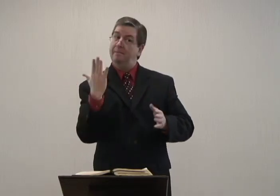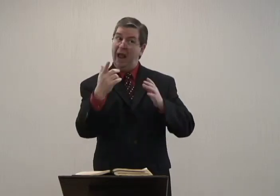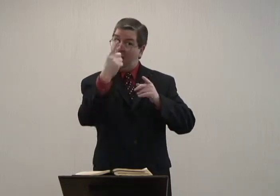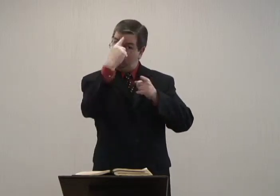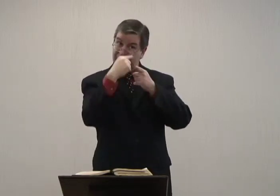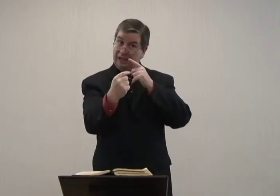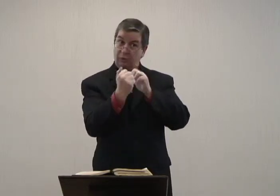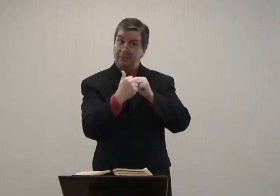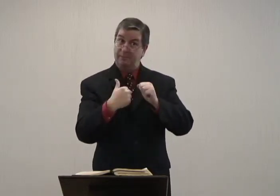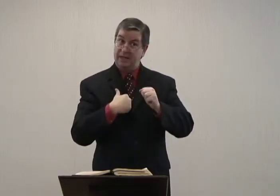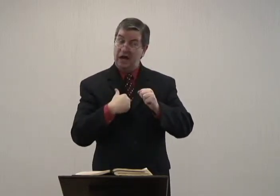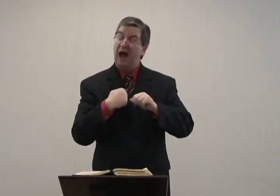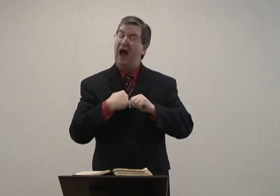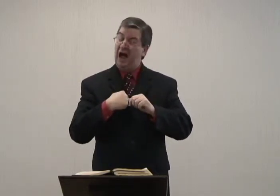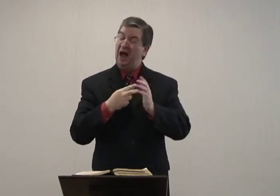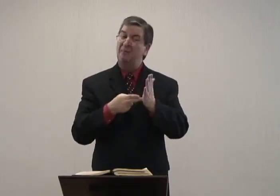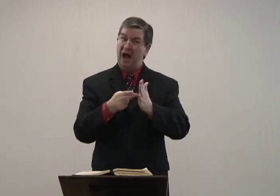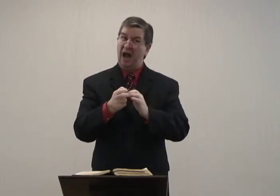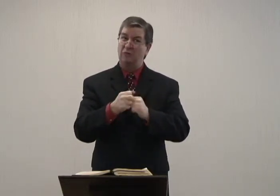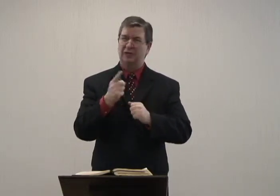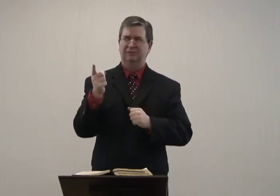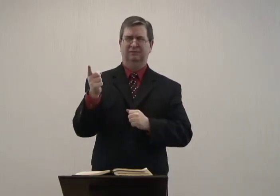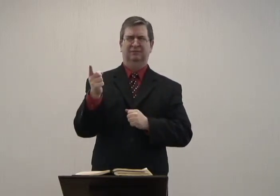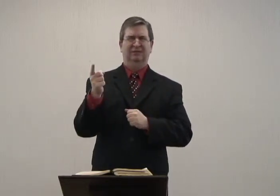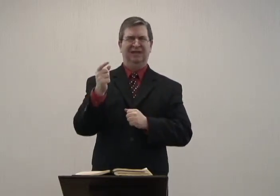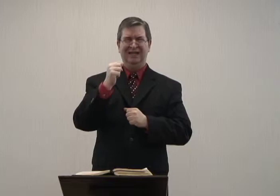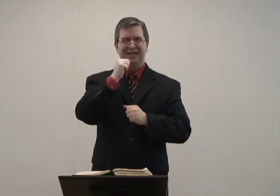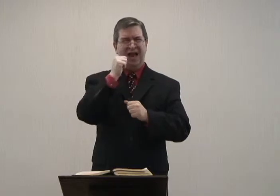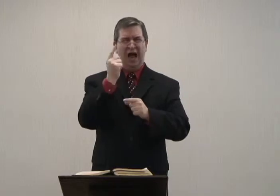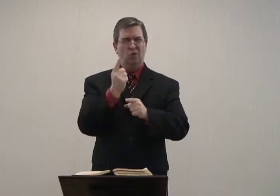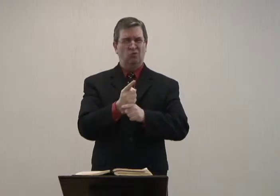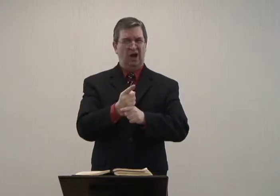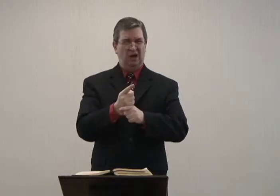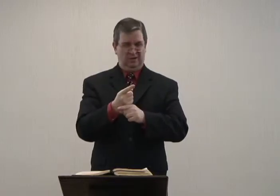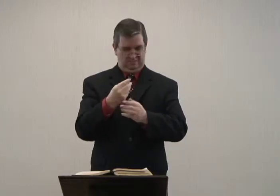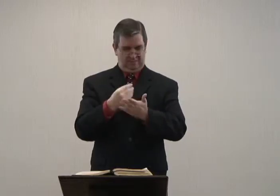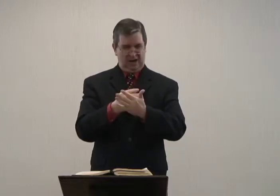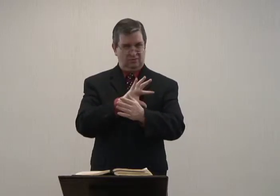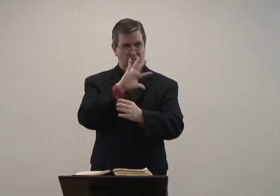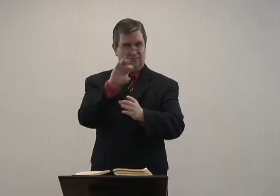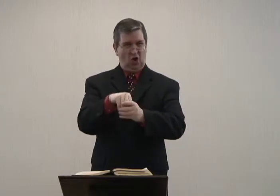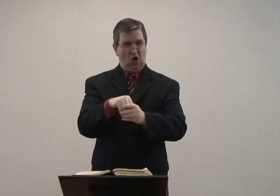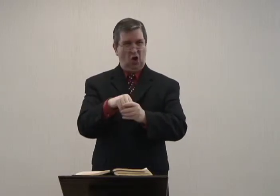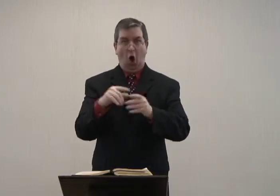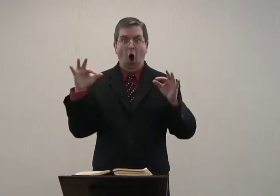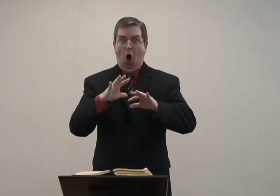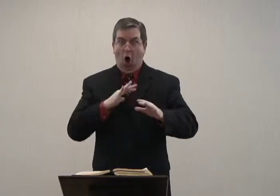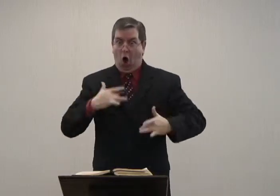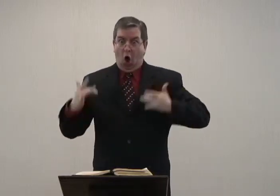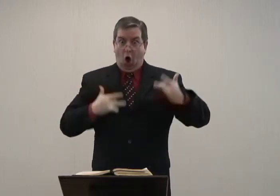gambling. Maybe you disagree with me, but it's not. I don't think it's right to get money involved.